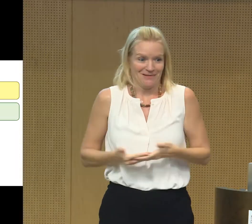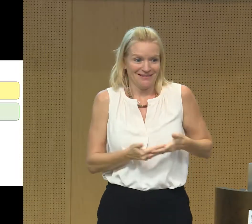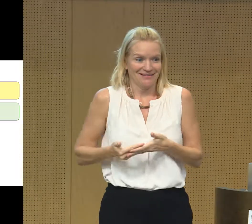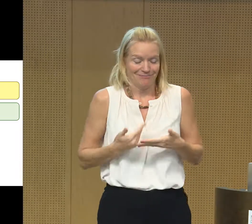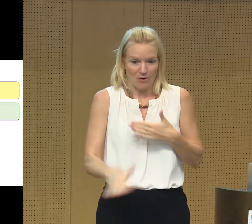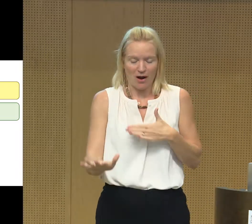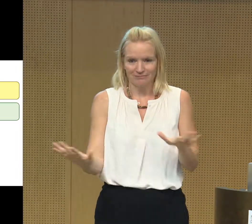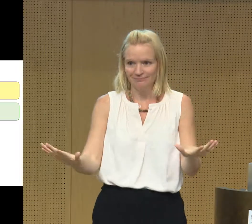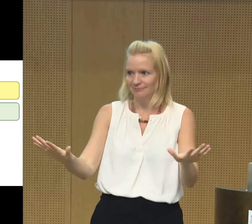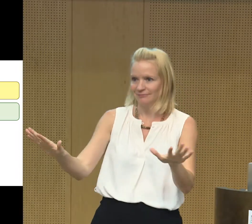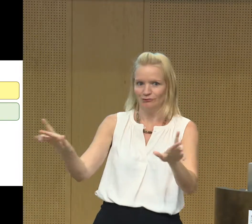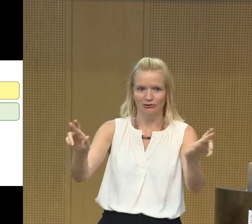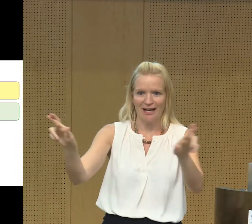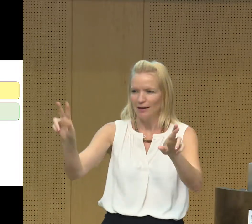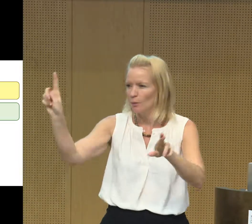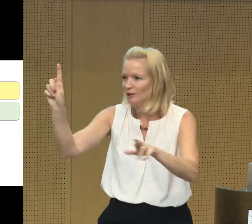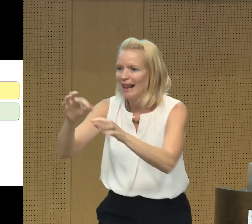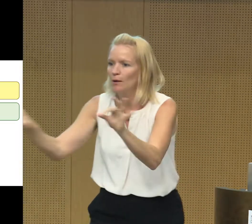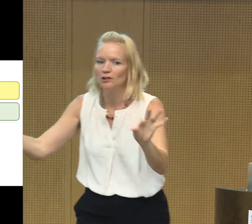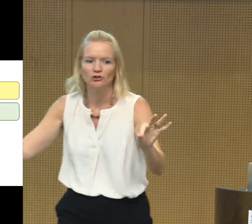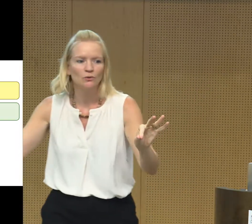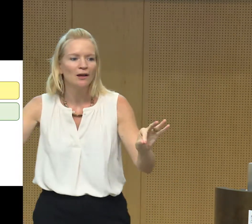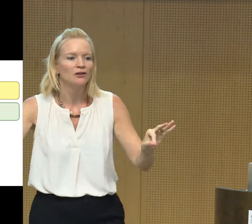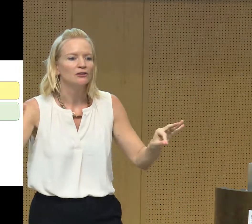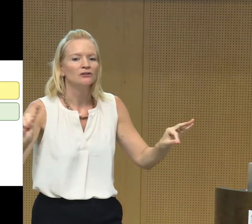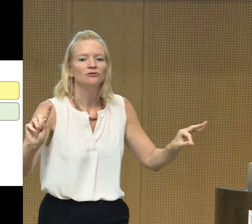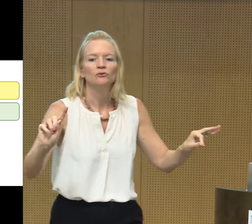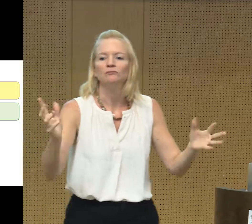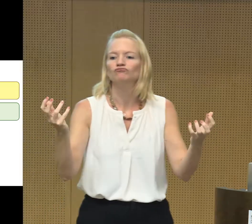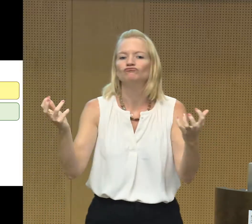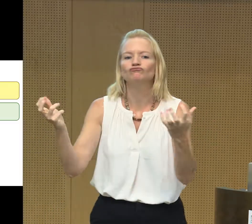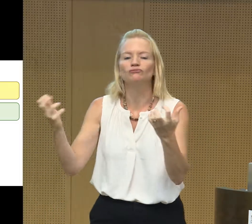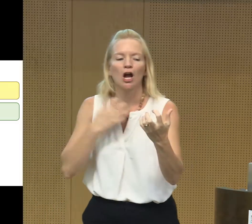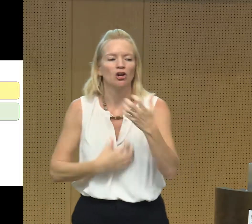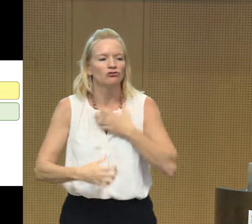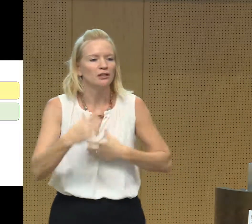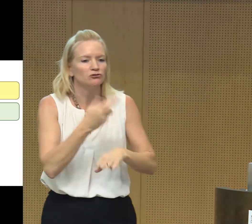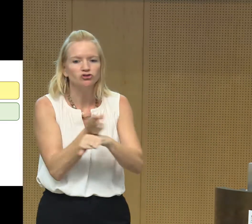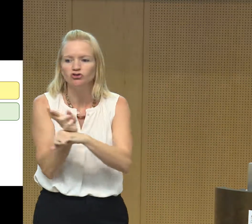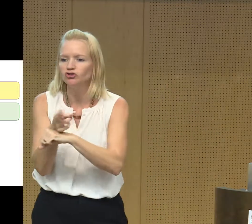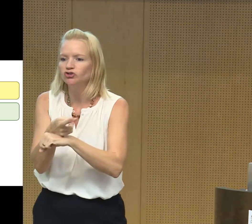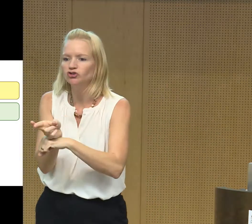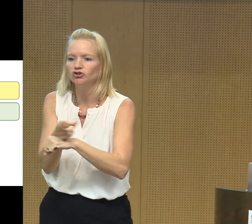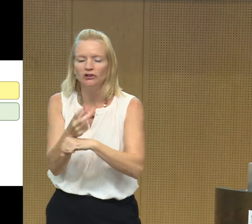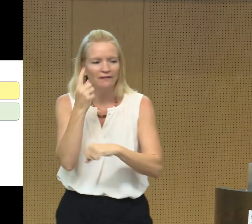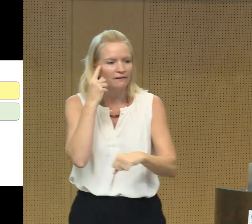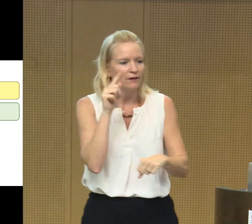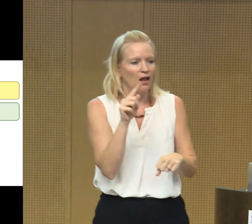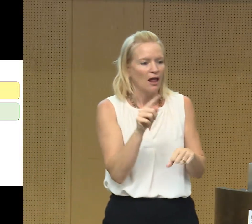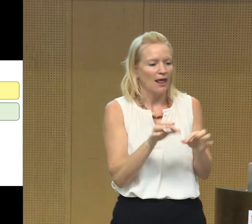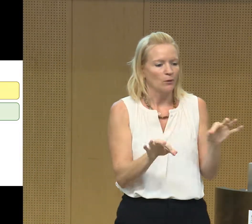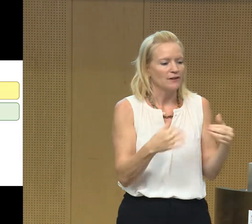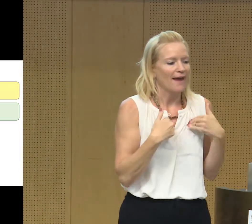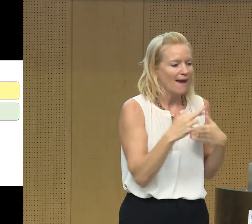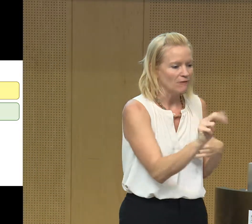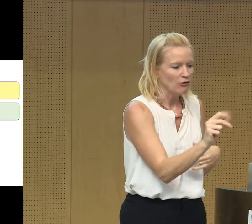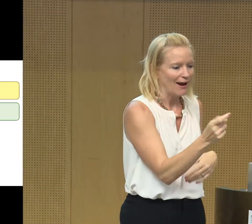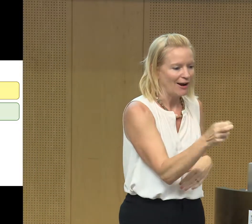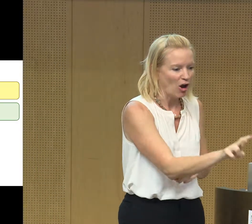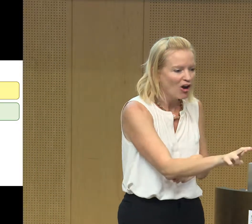First of all, we know all babies are born ready for language. They're ready to learn. They're hungry and they're searching for language.